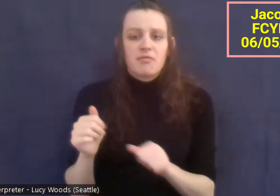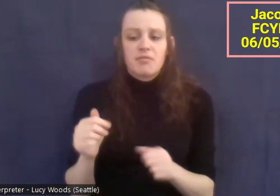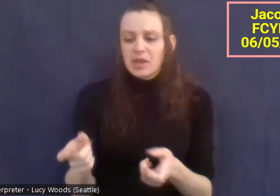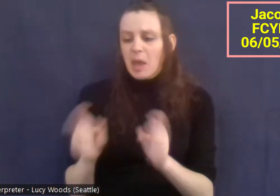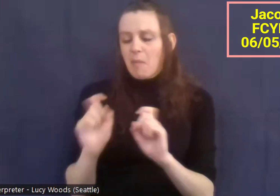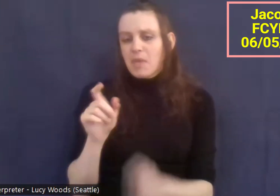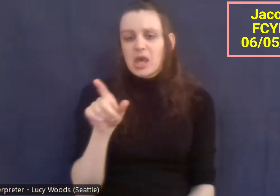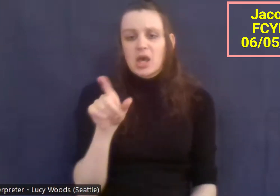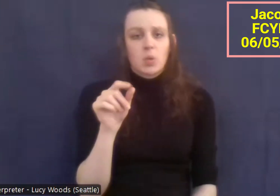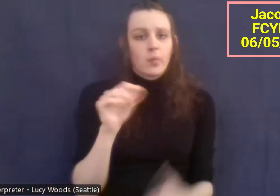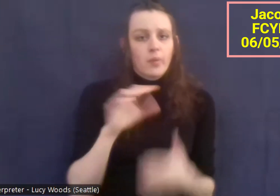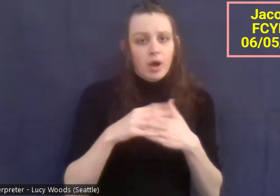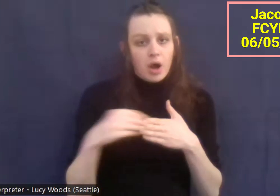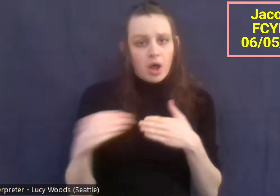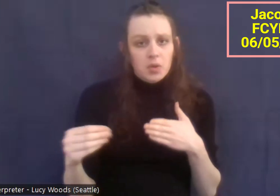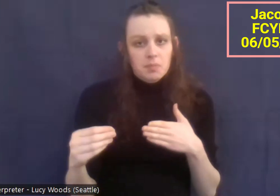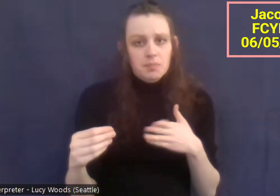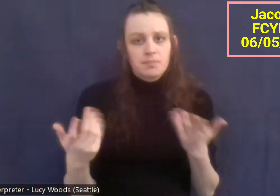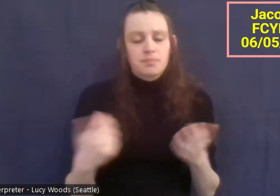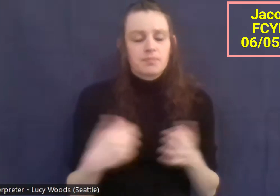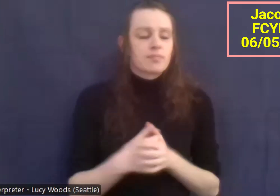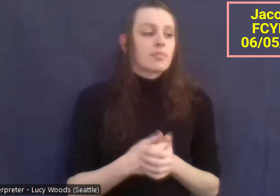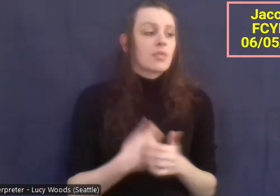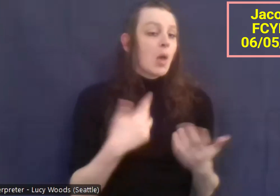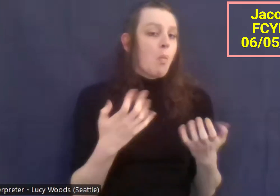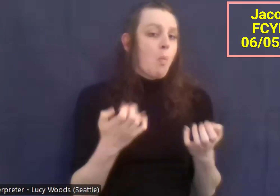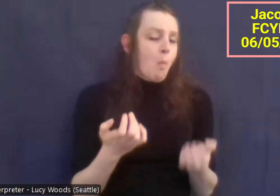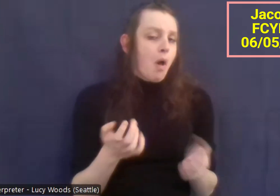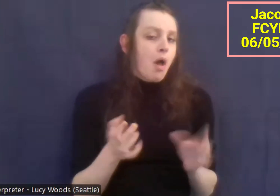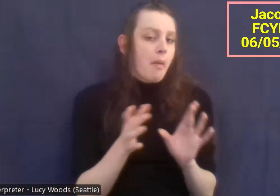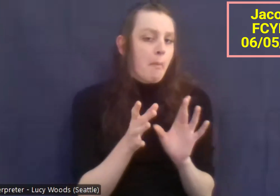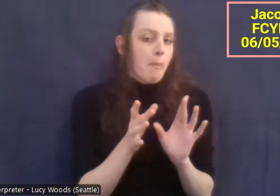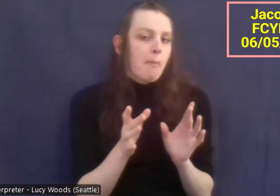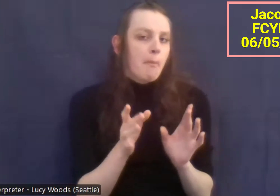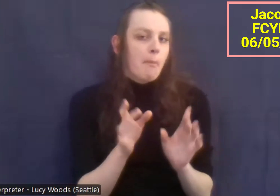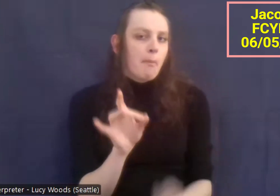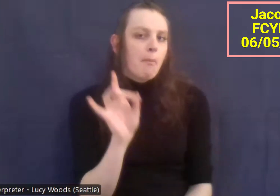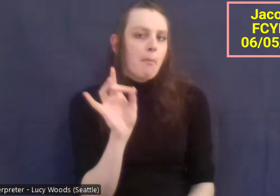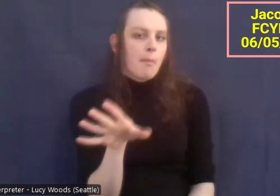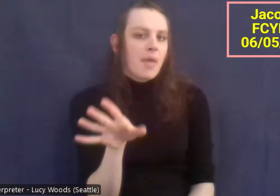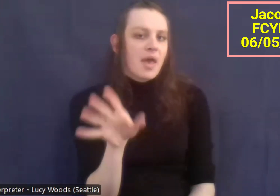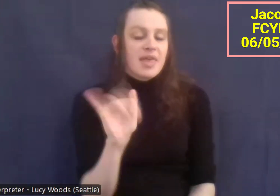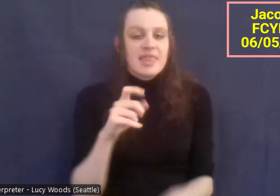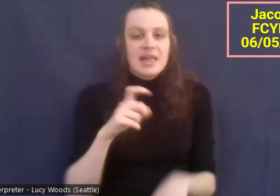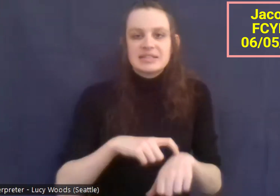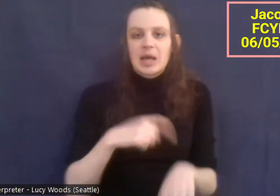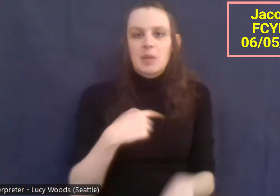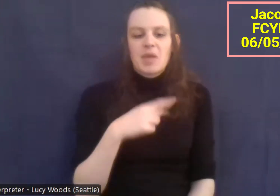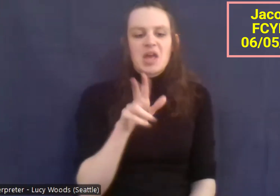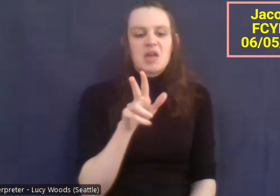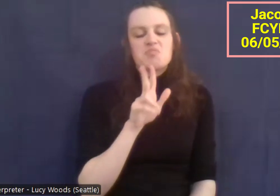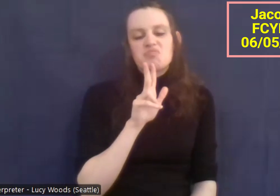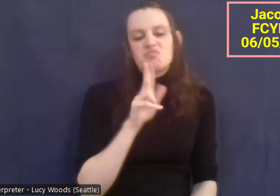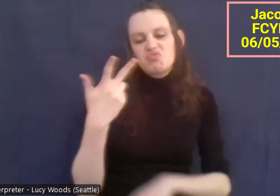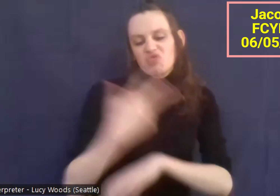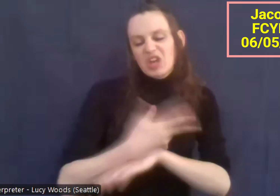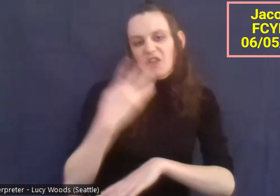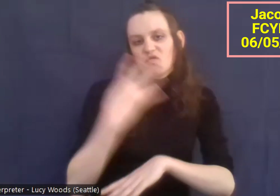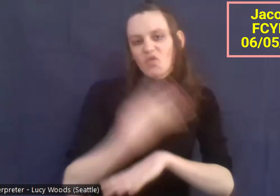bill. It's noteworthy to mention that at this point in time, I was 3 or 4 days without any substance in my body at